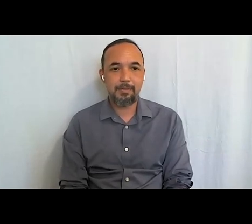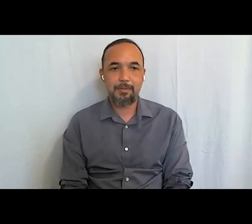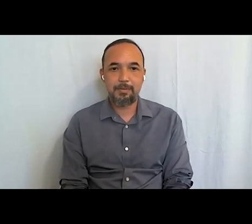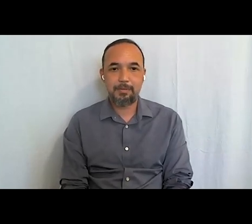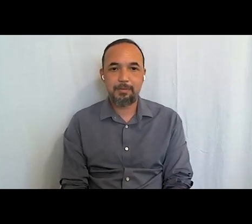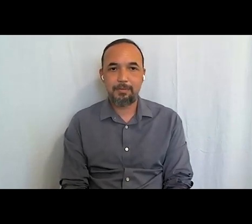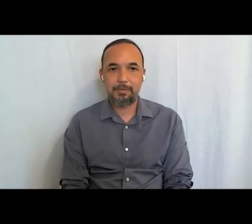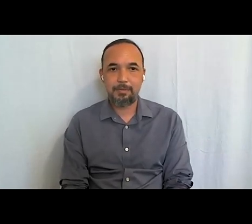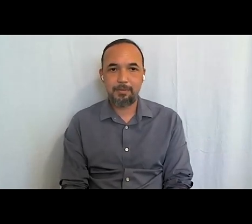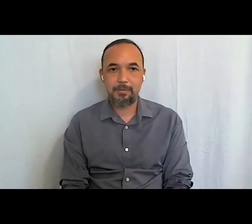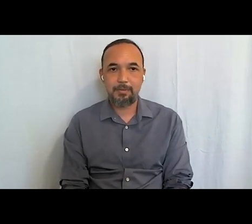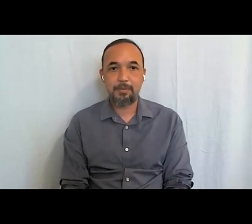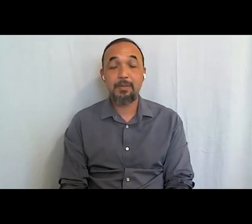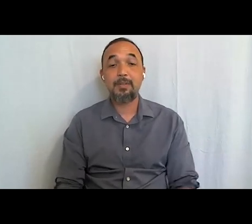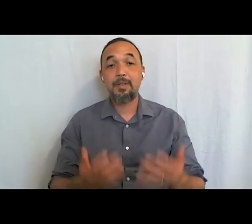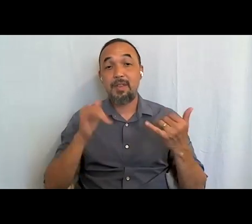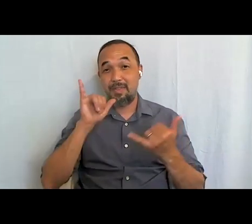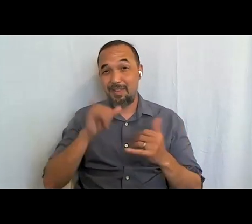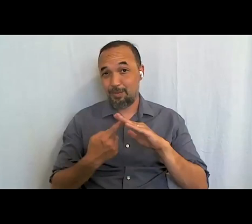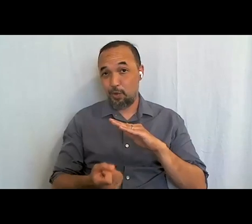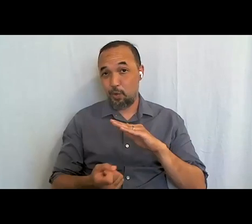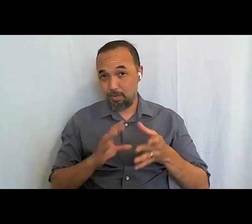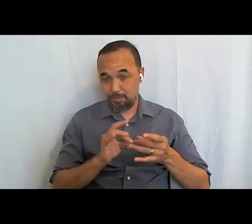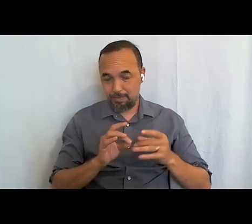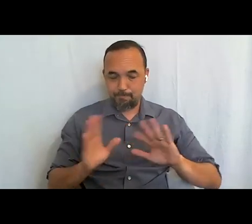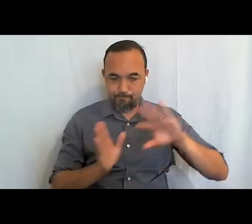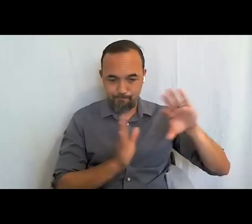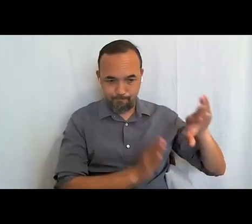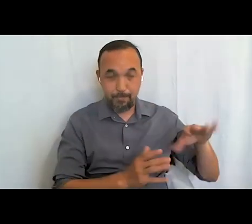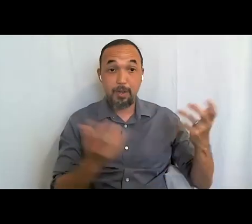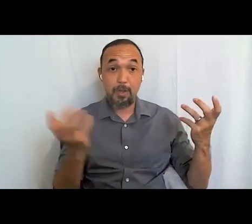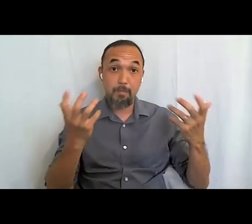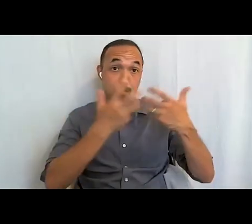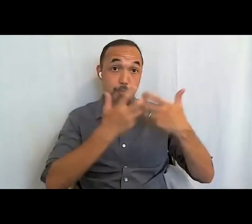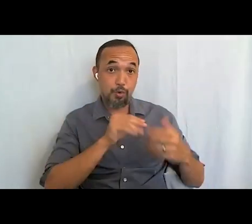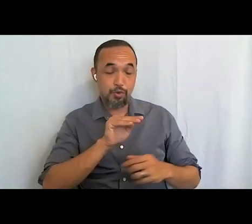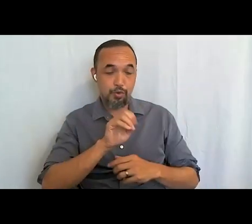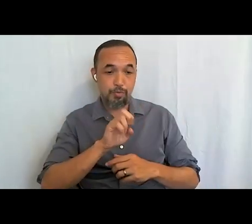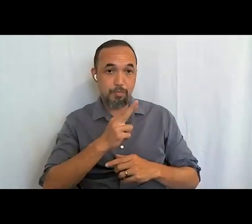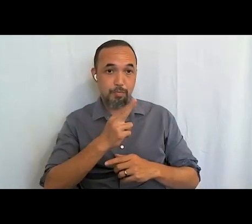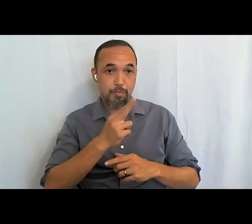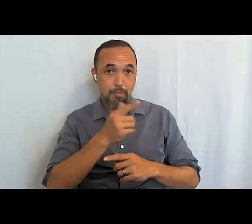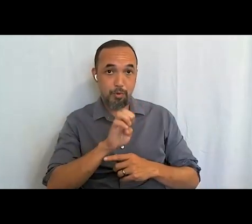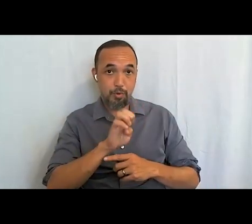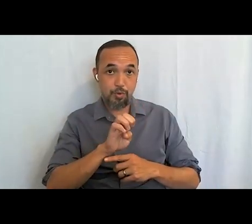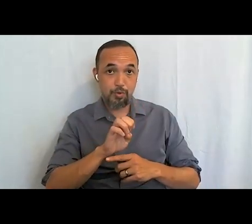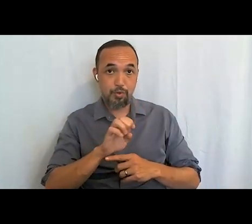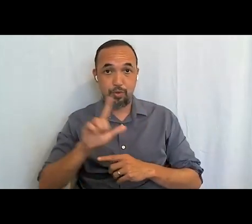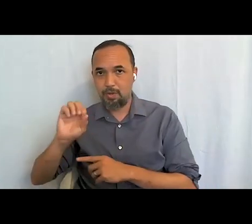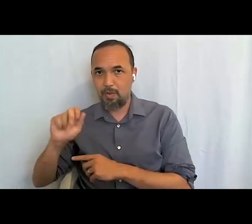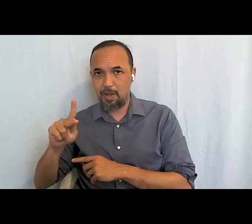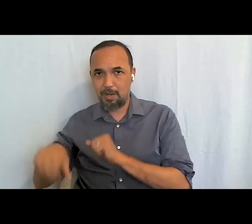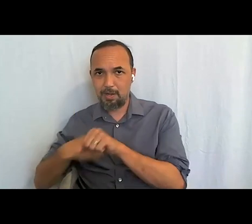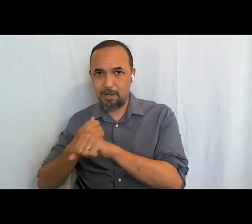Woo-hoo. Merging and locking. Do we know what merging and locking is? Who knows what the team merge